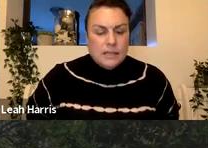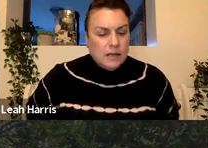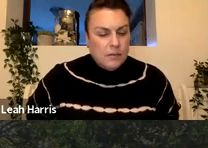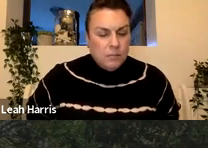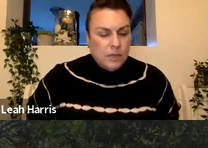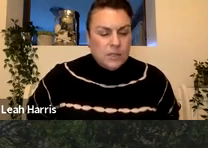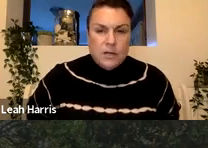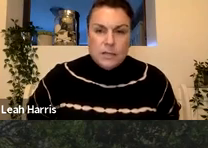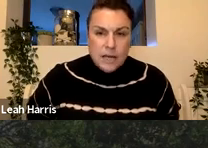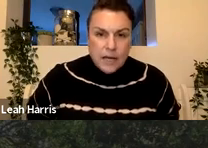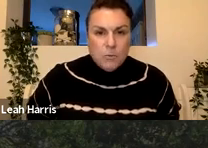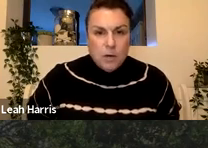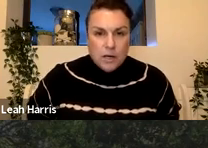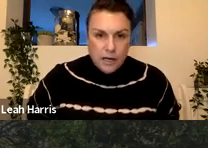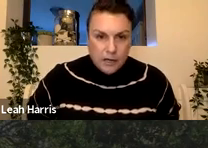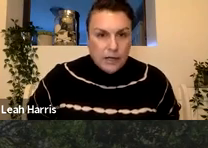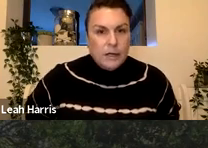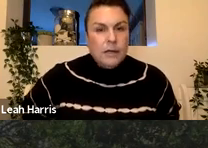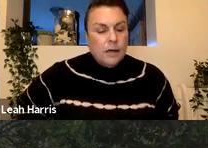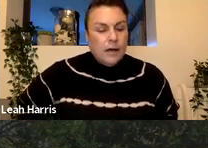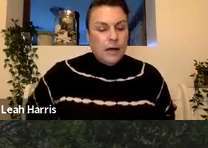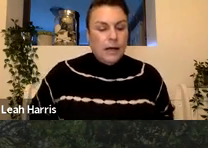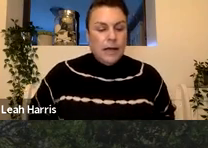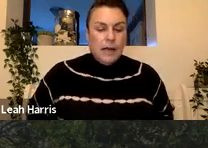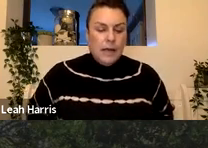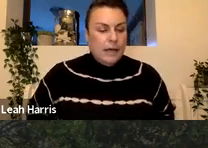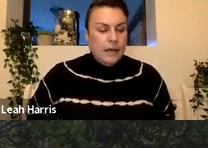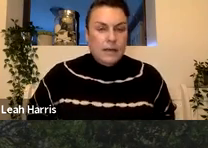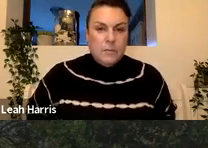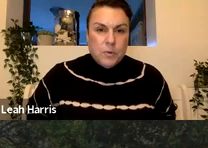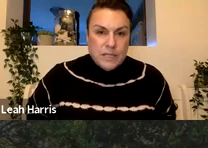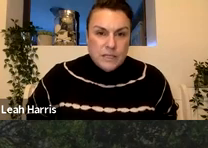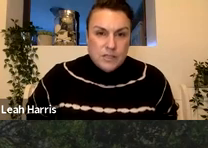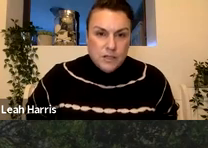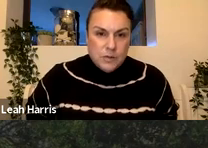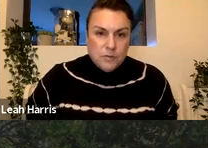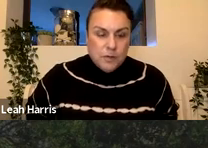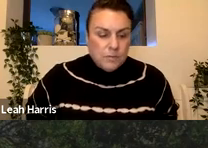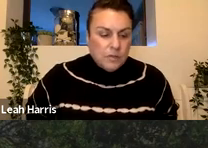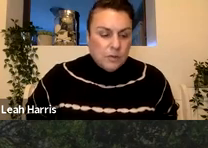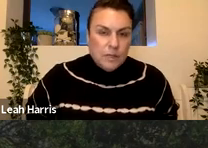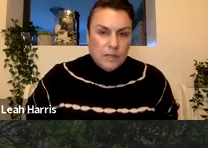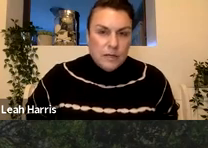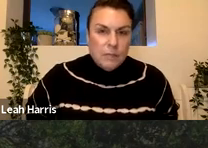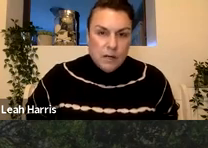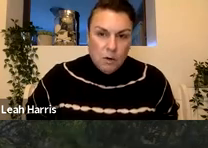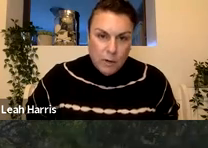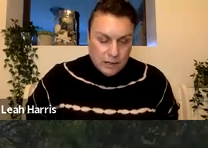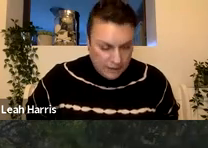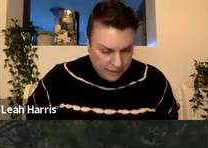that um what is called the tidewater area uh and i am presenting to you from stolen